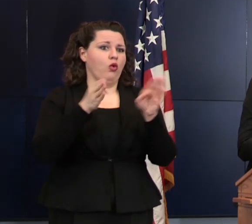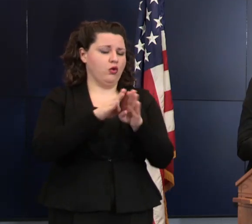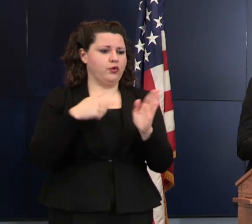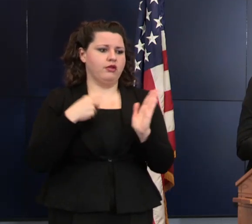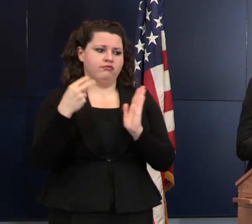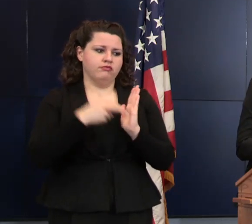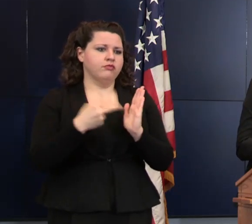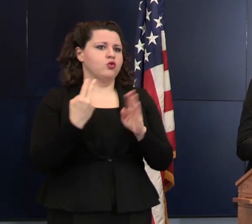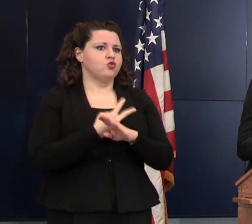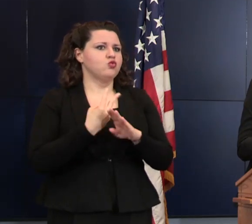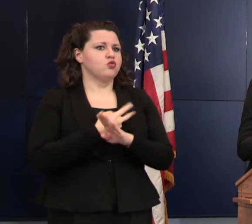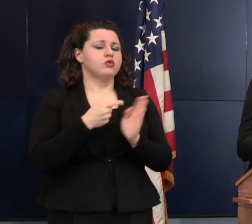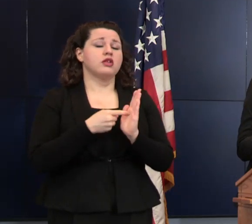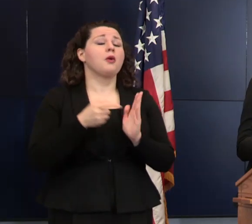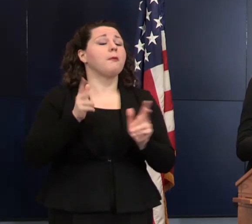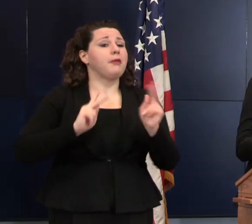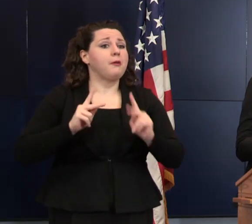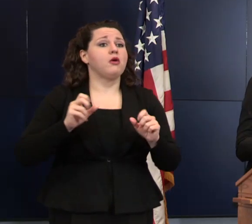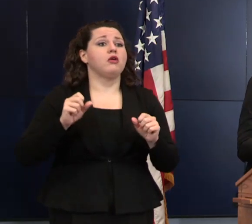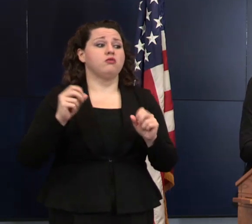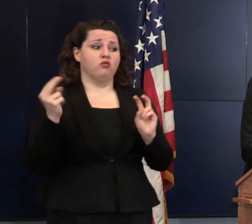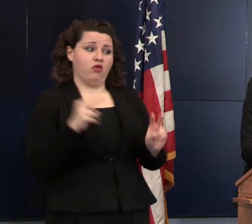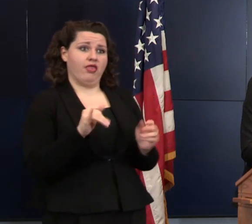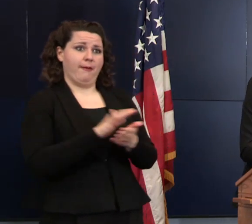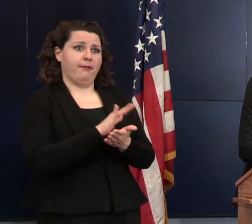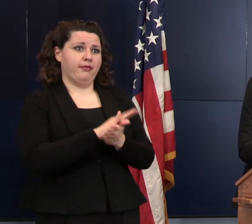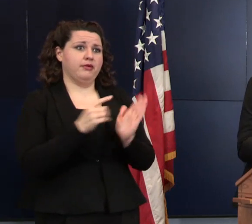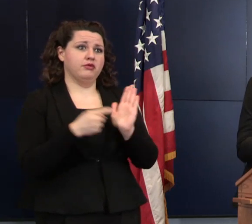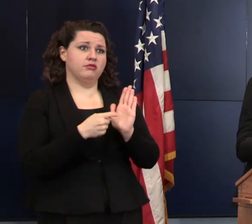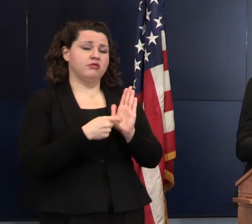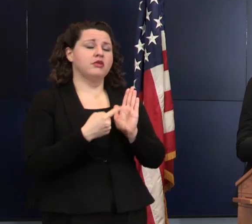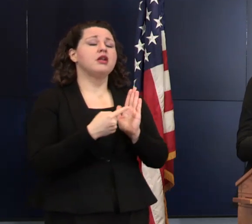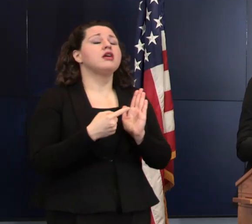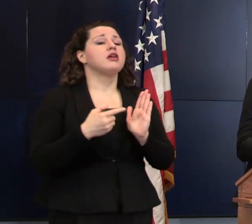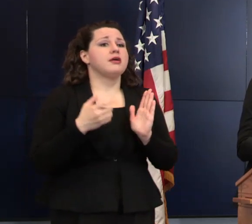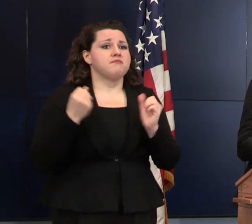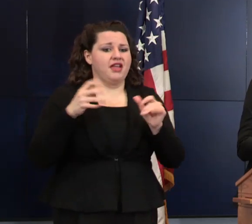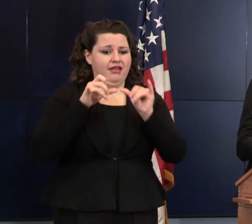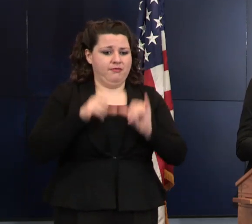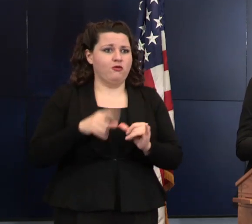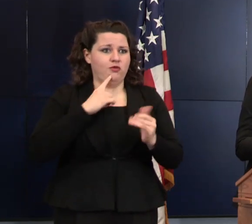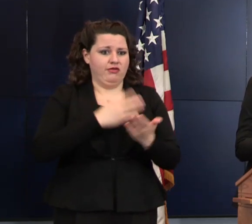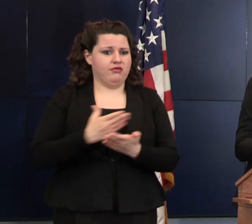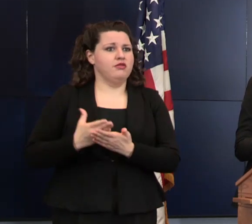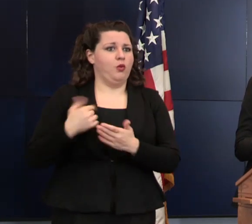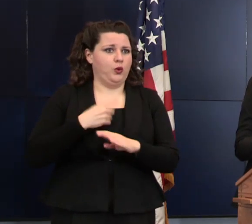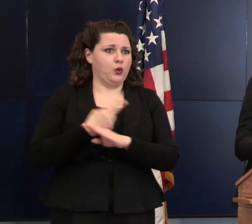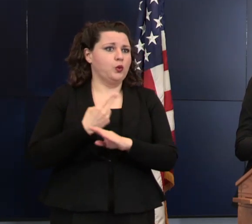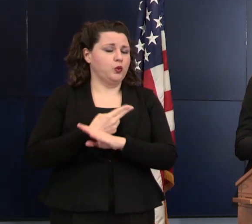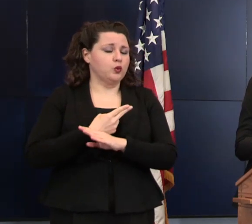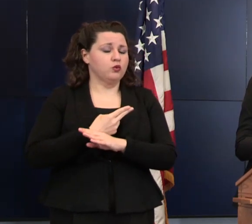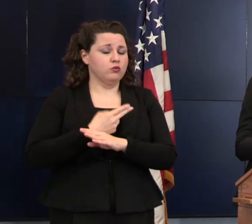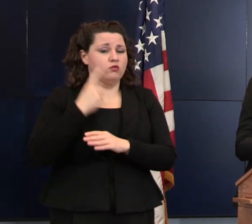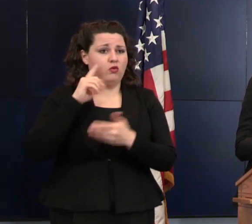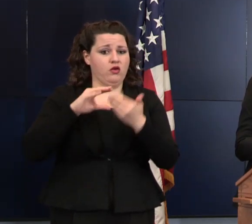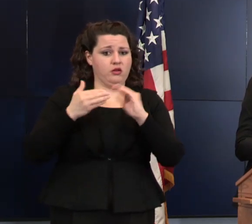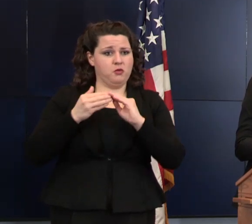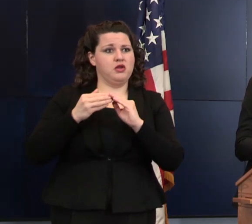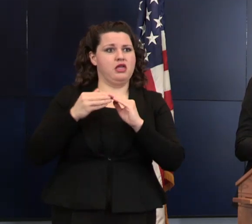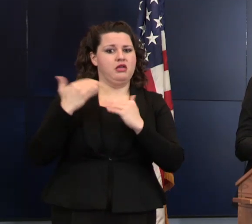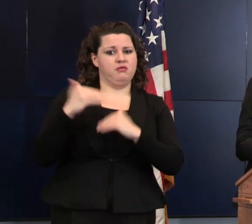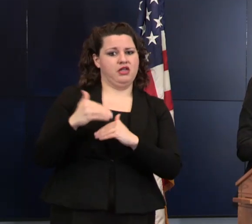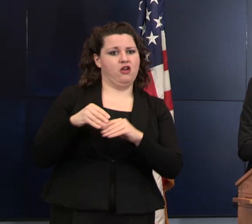And so I would encourage people to take a look at this particular document. A lot of the metrics that we're looking at in the community